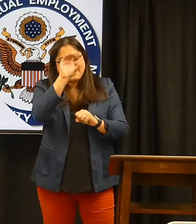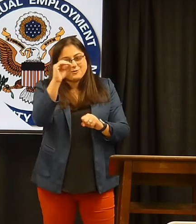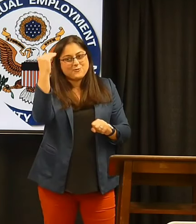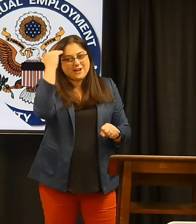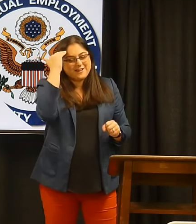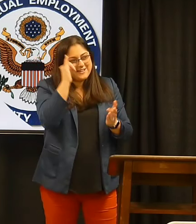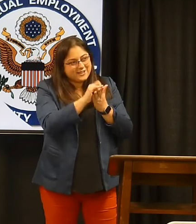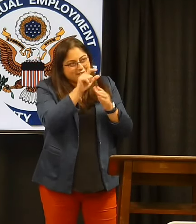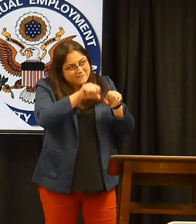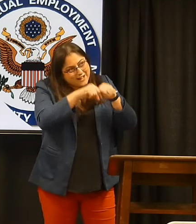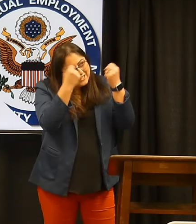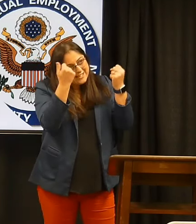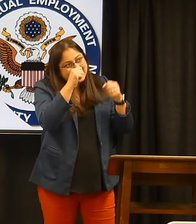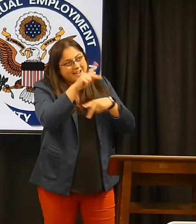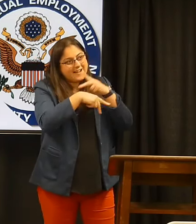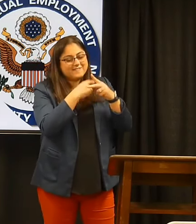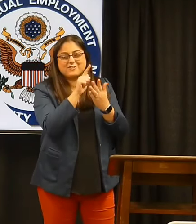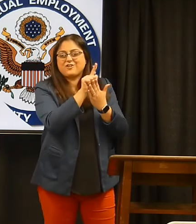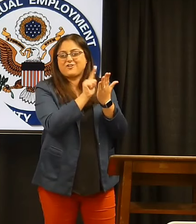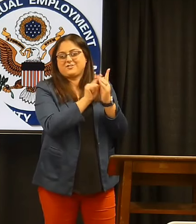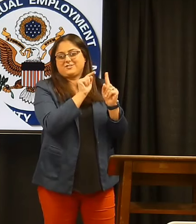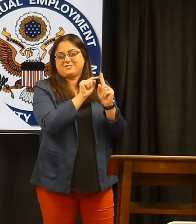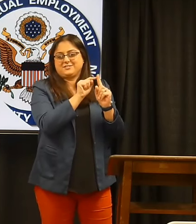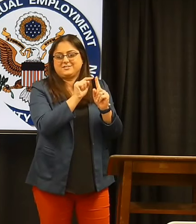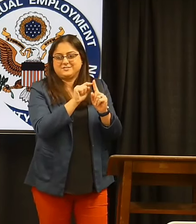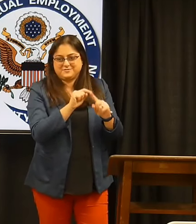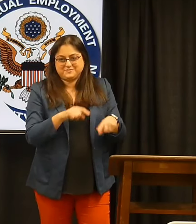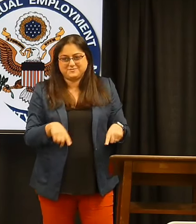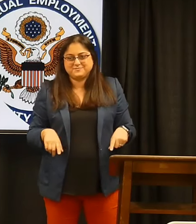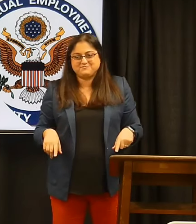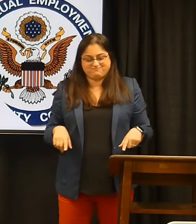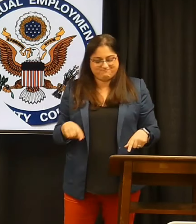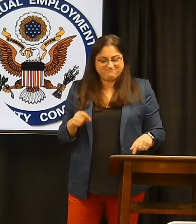kind of discrimination. Make sure a company doesn't violate federal law.